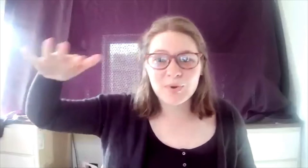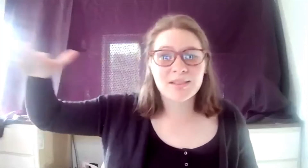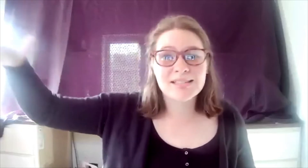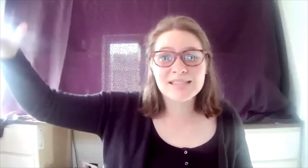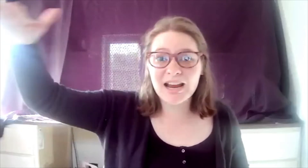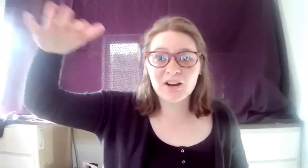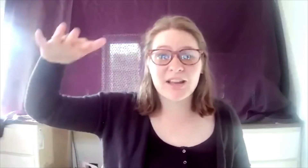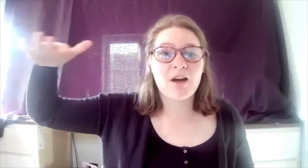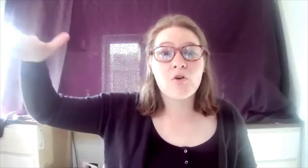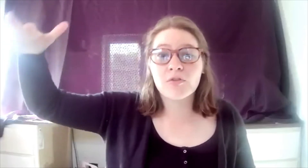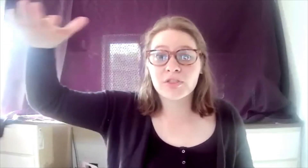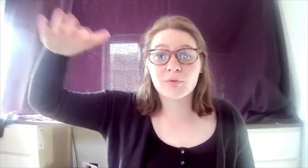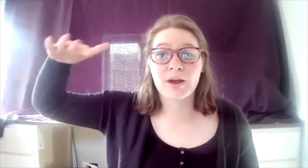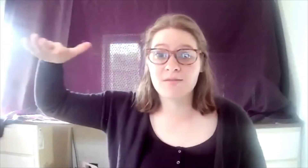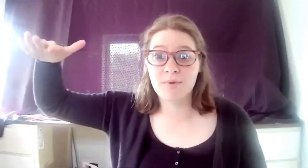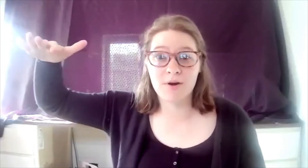in this area over the rainbow.